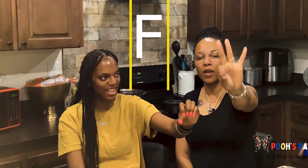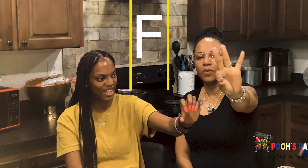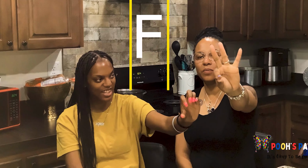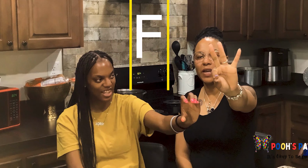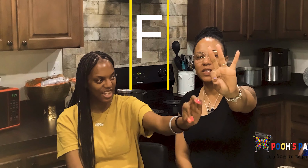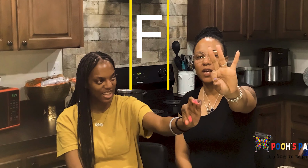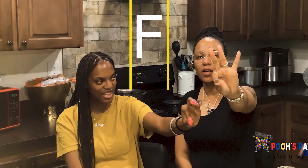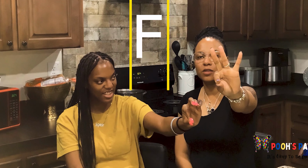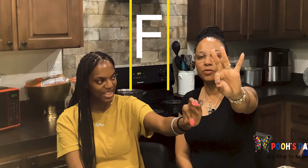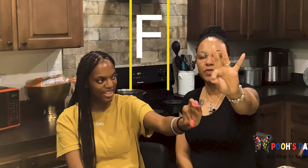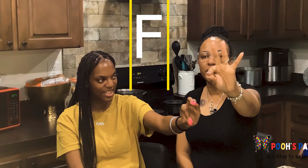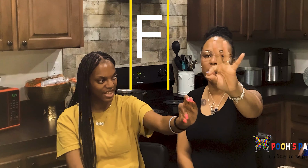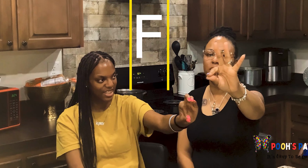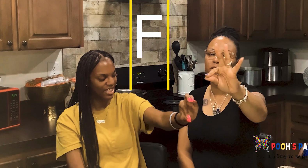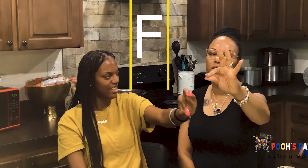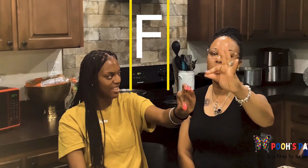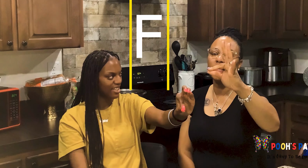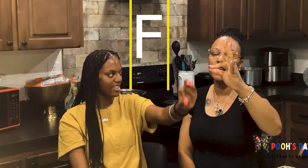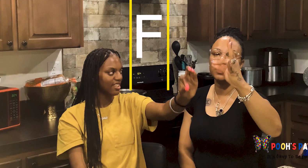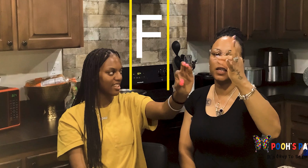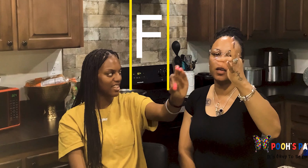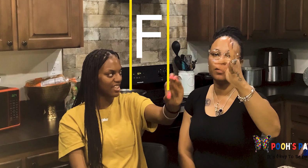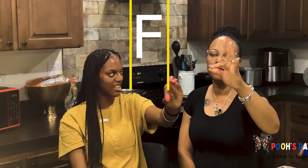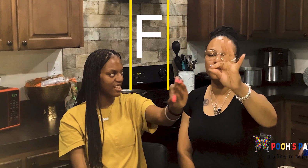we raise the other 3 fingers, and that's an F.